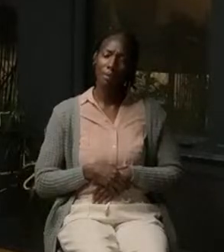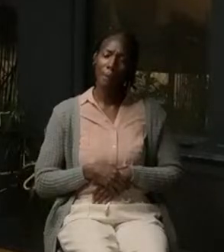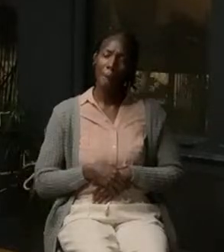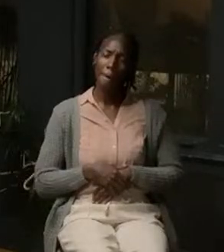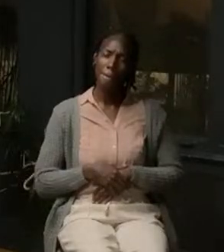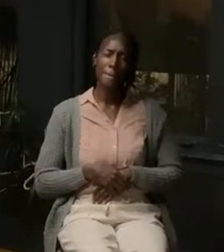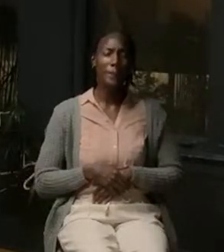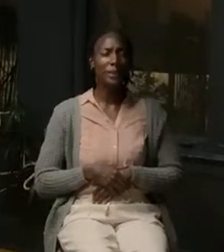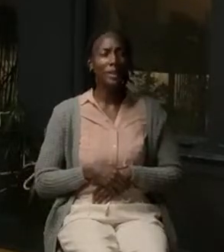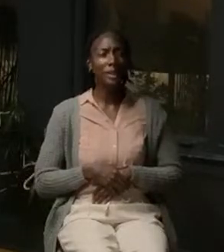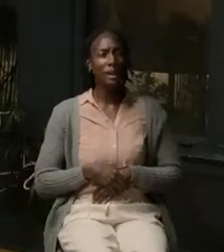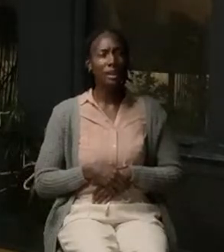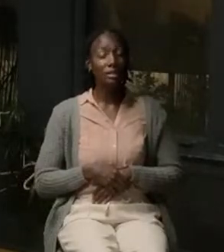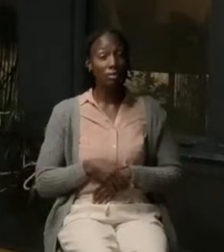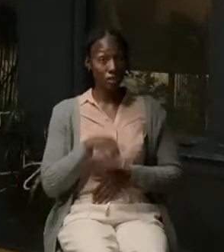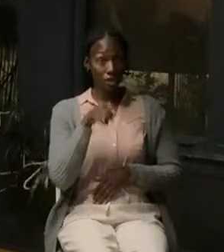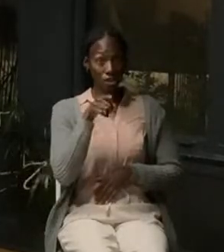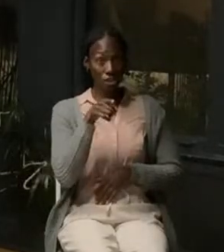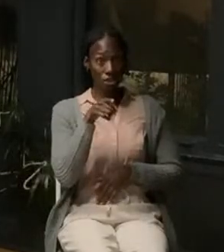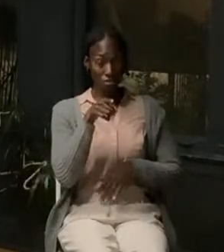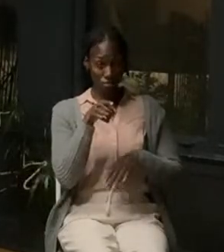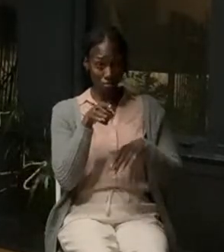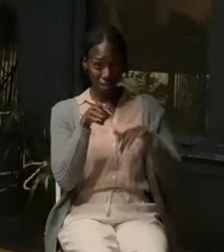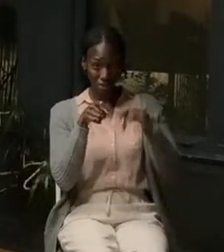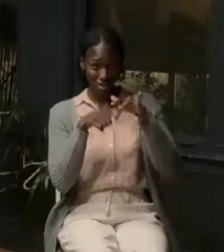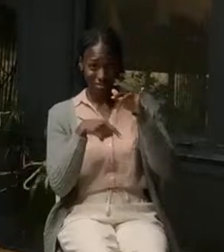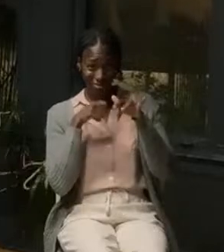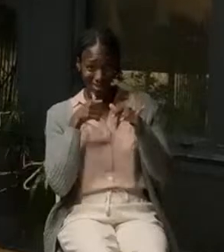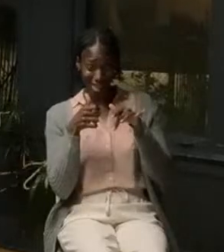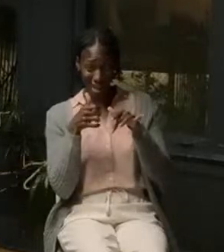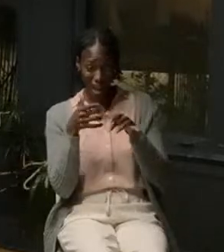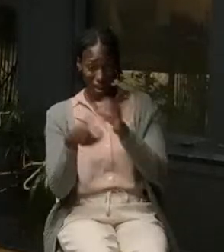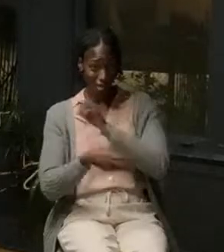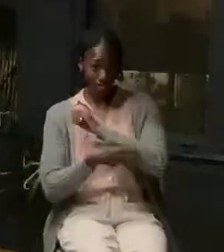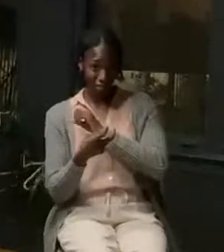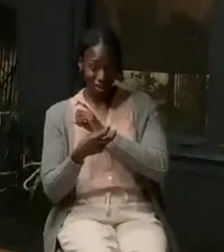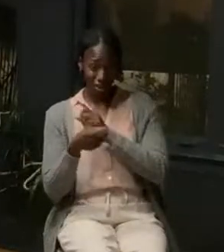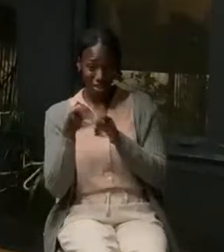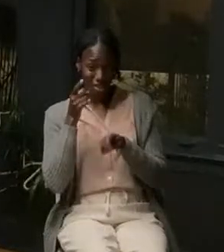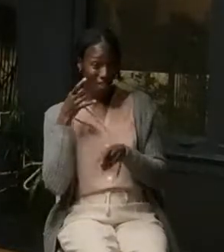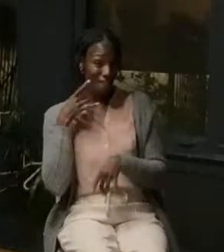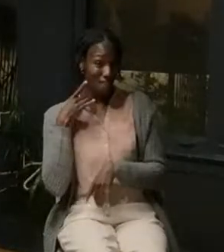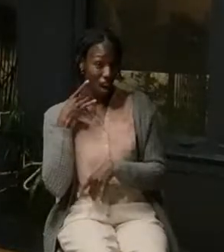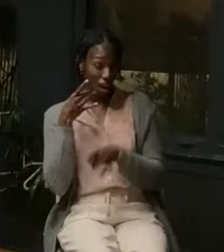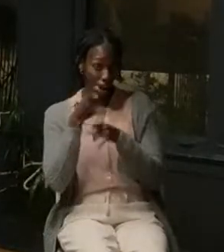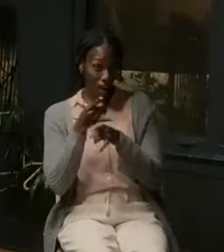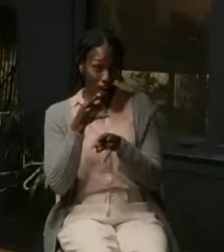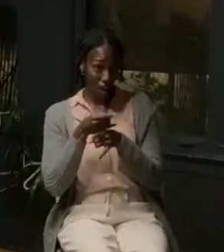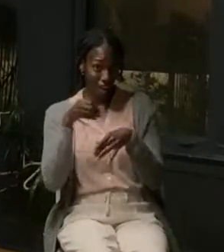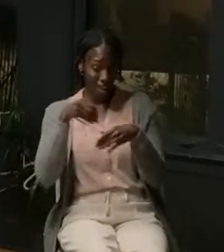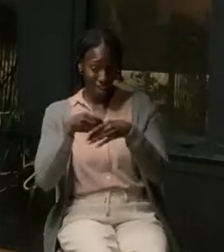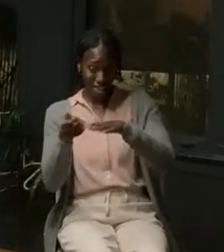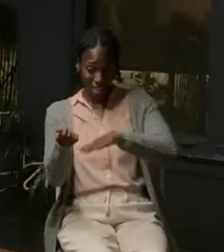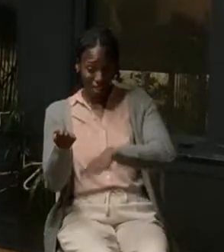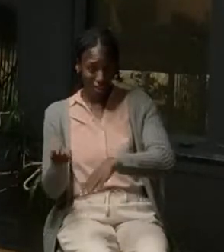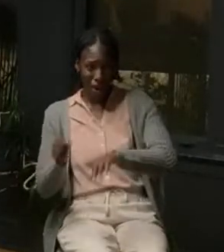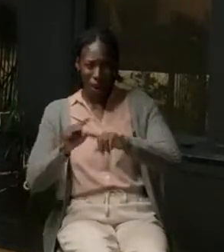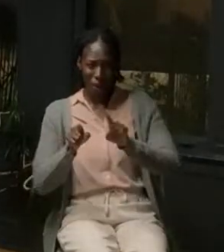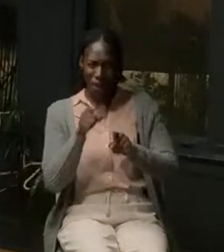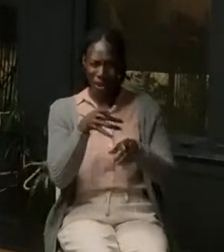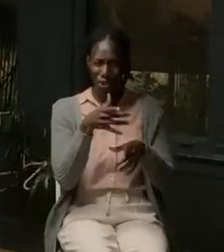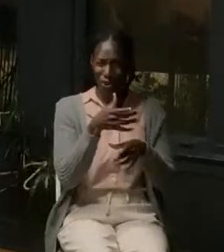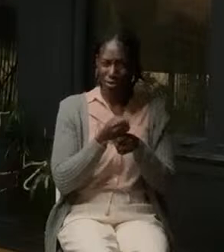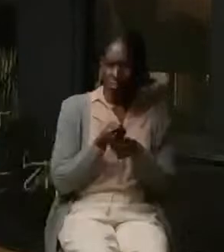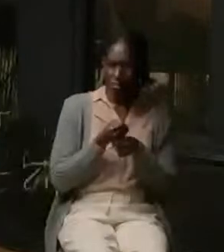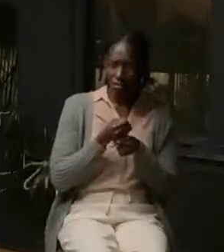That you skipped the vodka in the glove compartment, but took my reading glasses is equally perplexing.